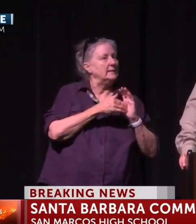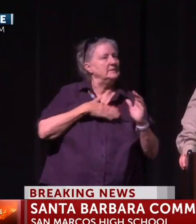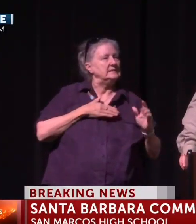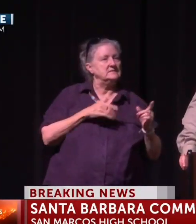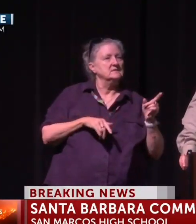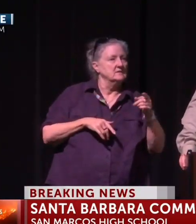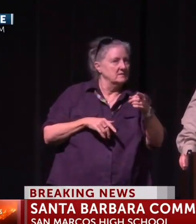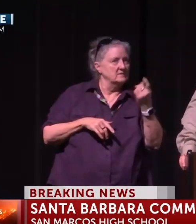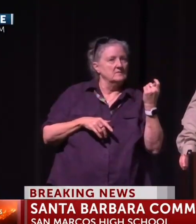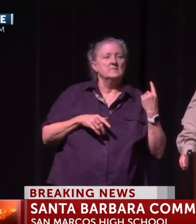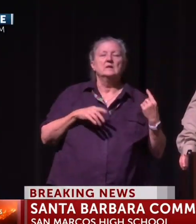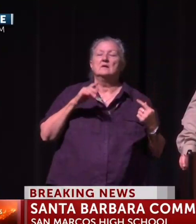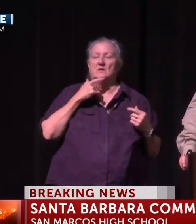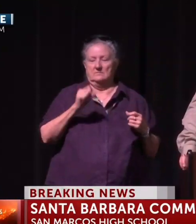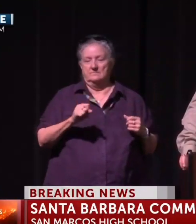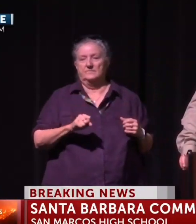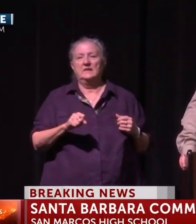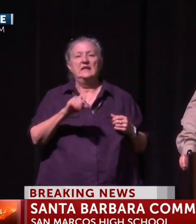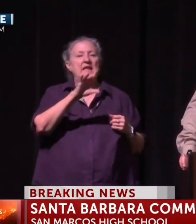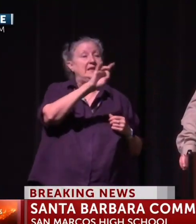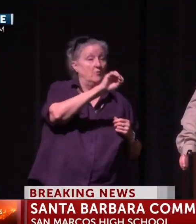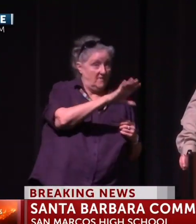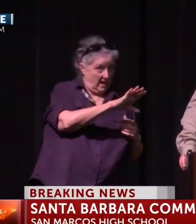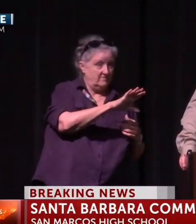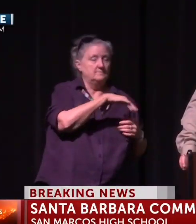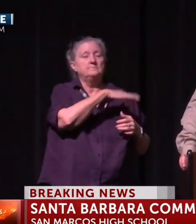I sure can. The phone number again is